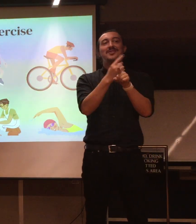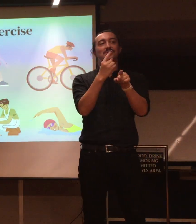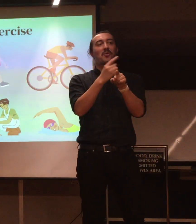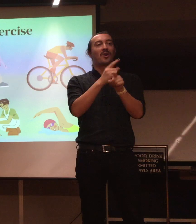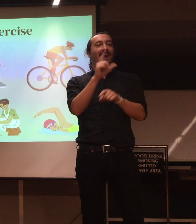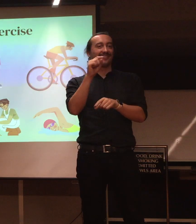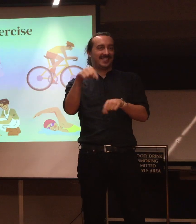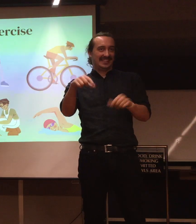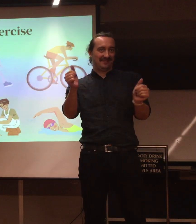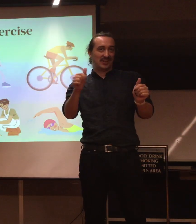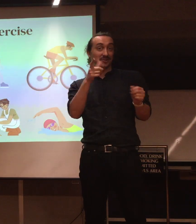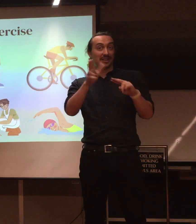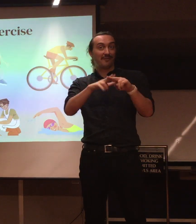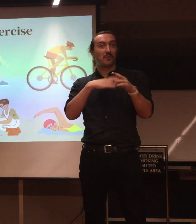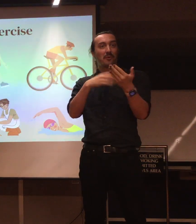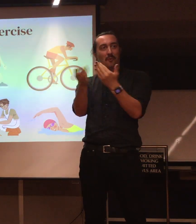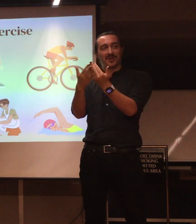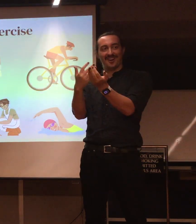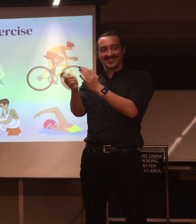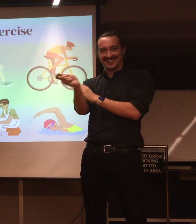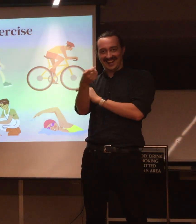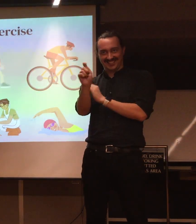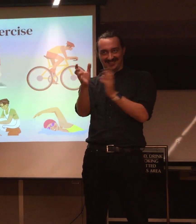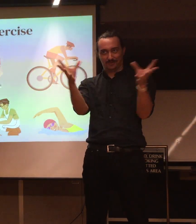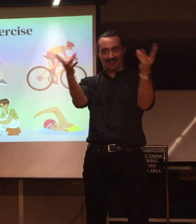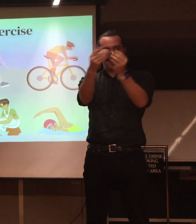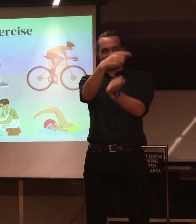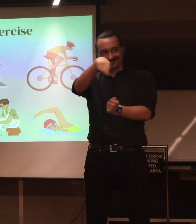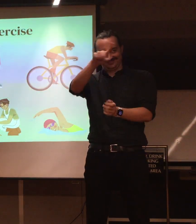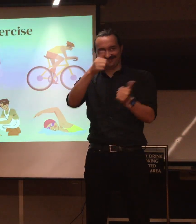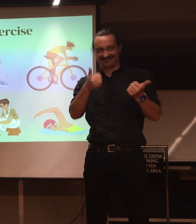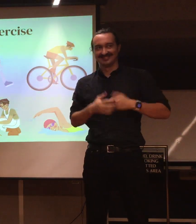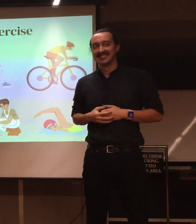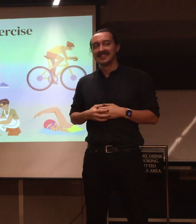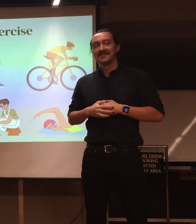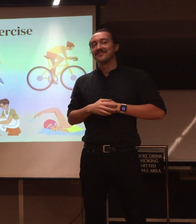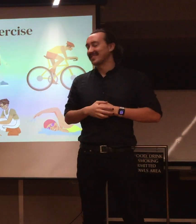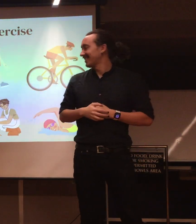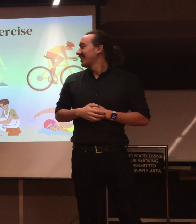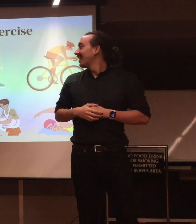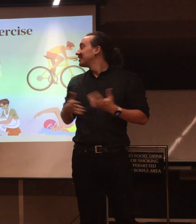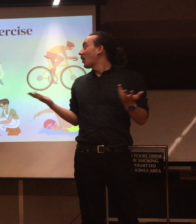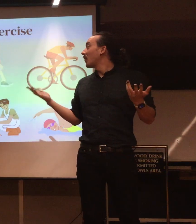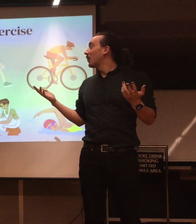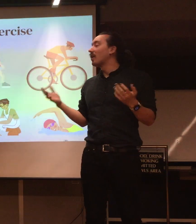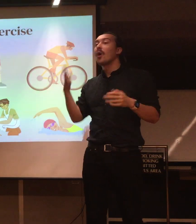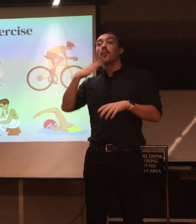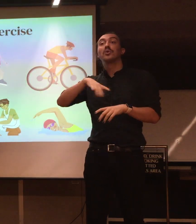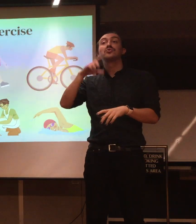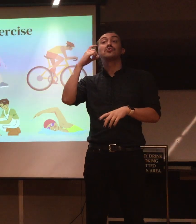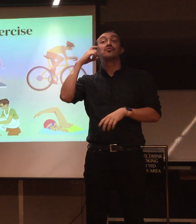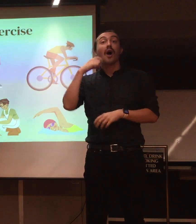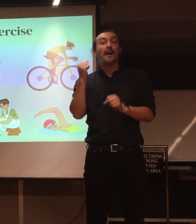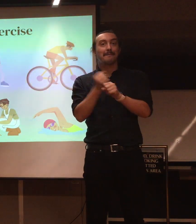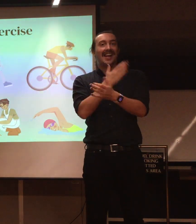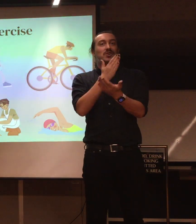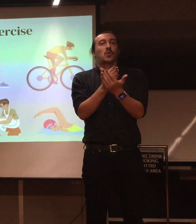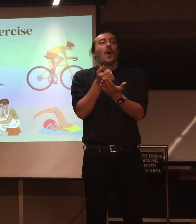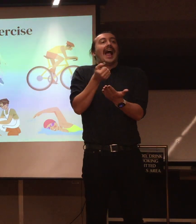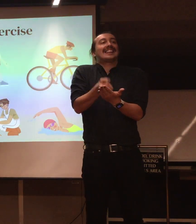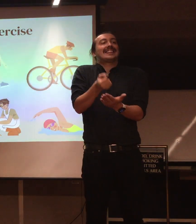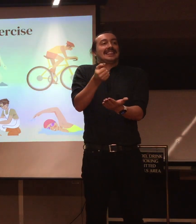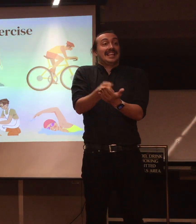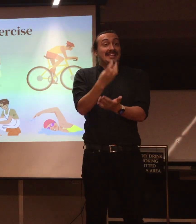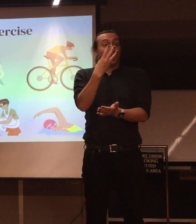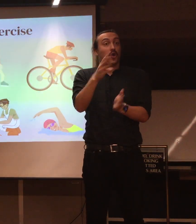after. Beautiful. So you want to aim for about at least 30 minutes a day. If you get up to an hour, that